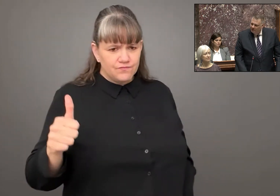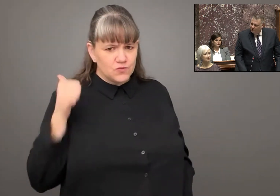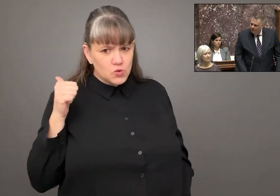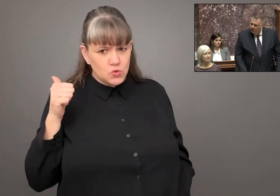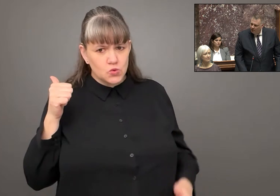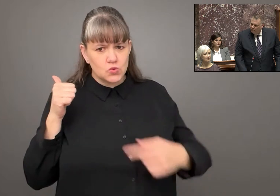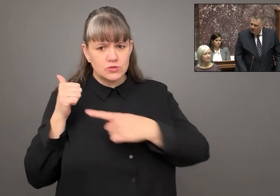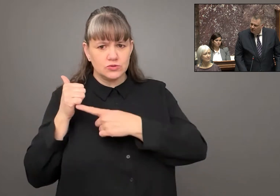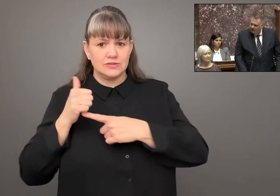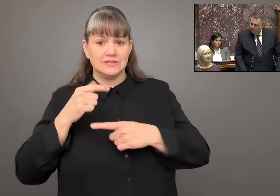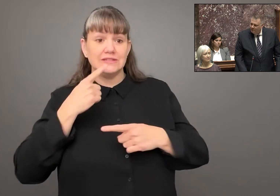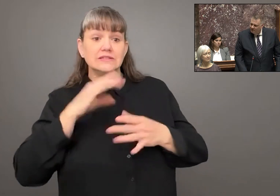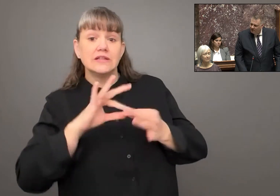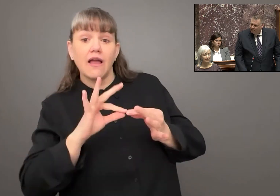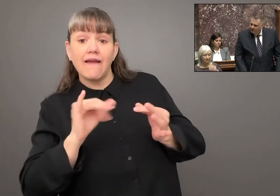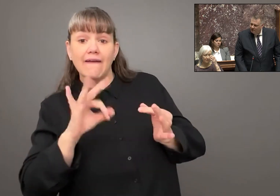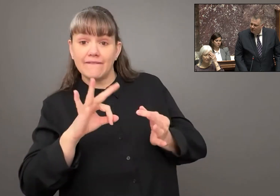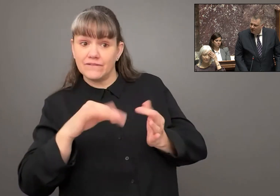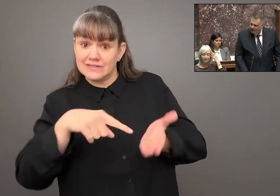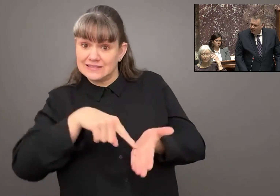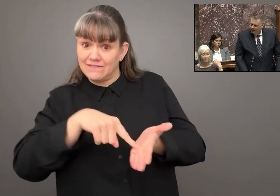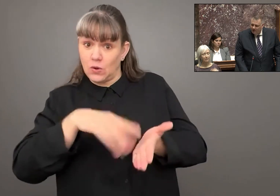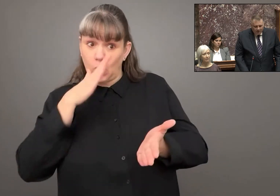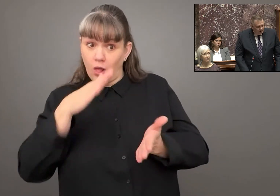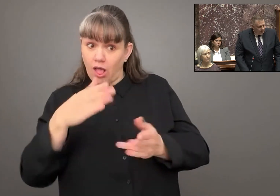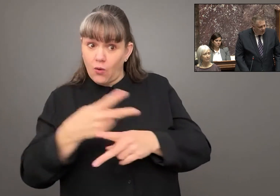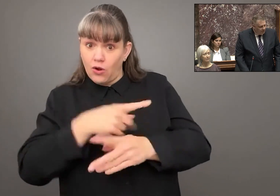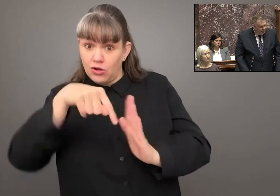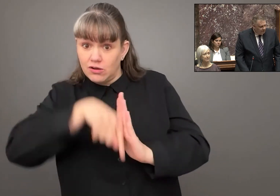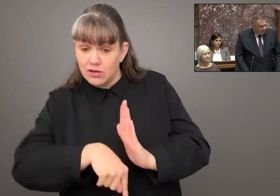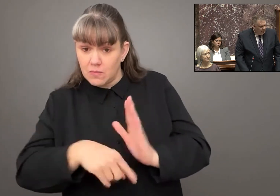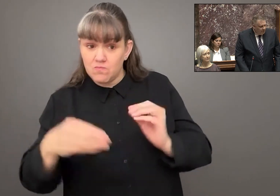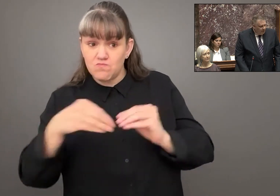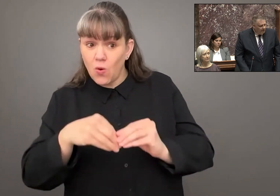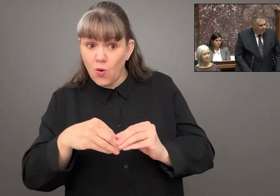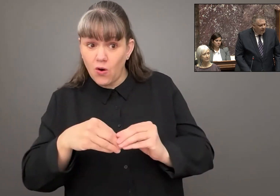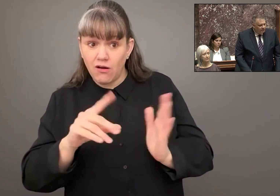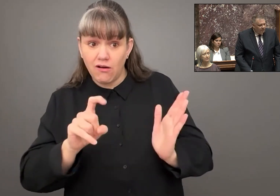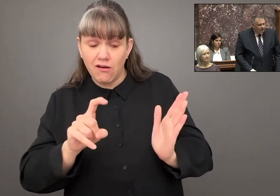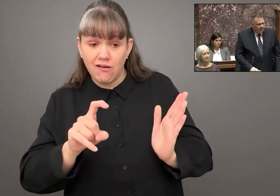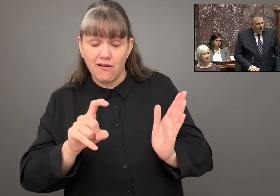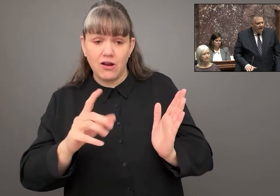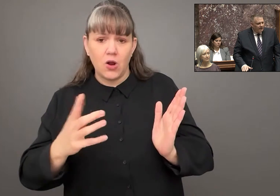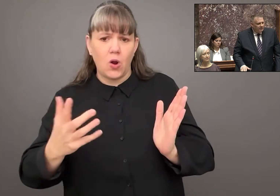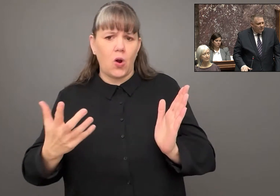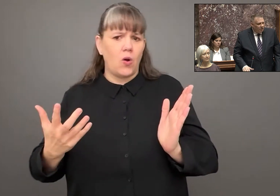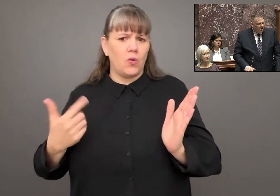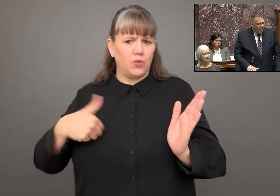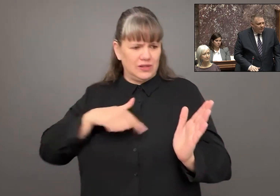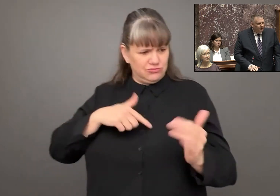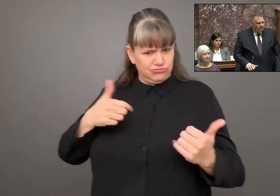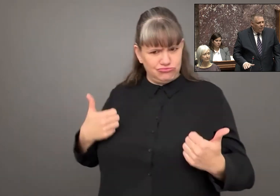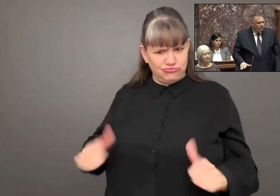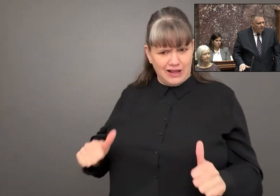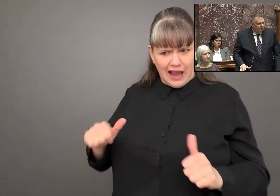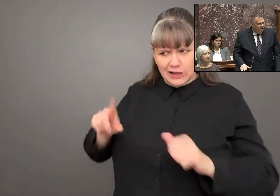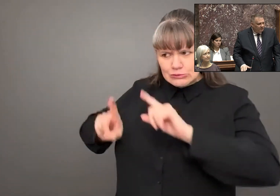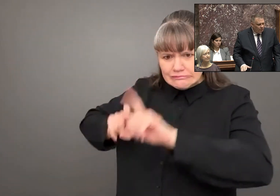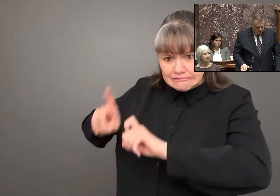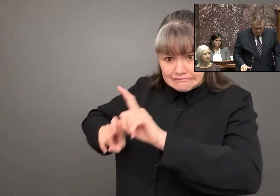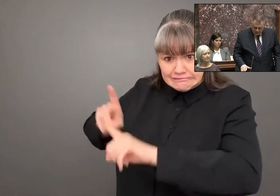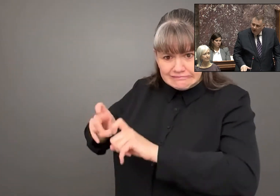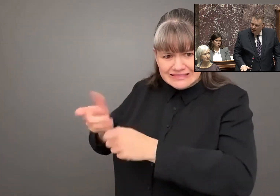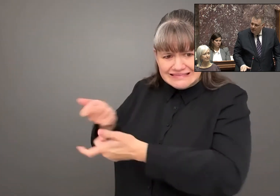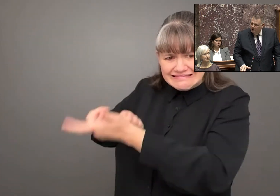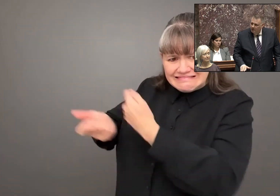a pretty straightforward question the opposition is trying to get to the bottom of. And the minister can deflect and talk about first quarter updates